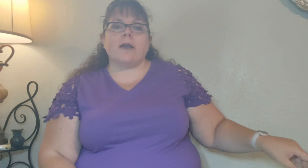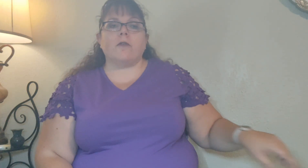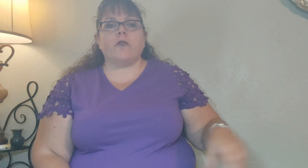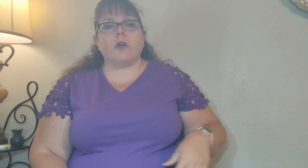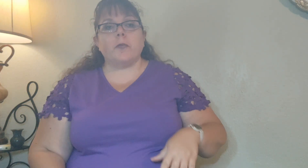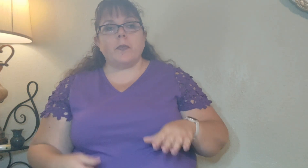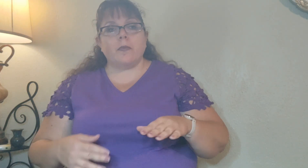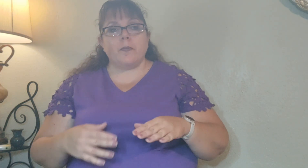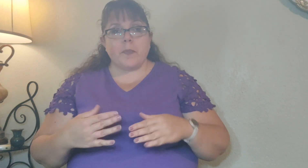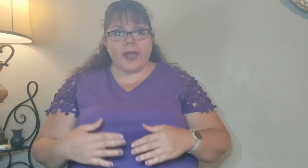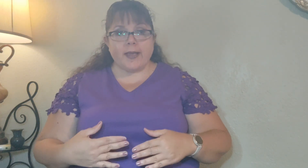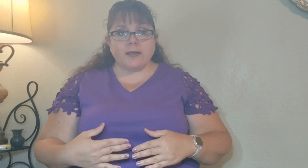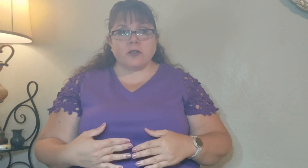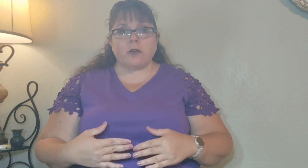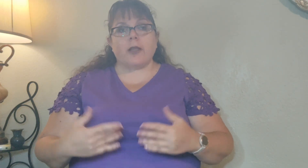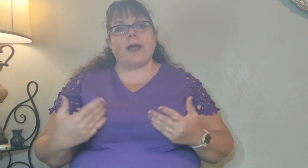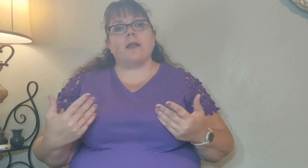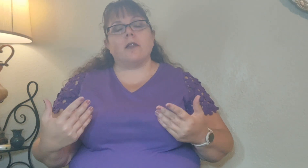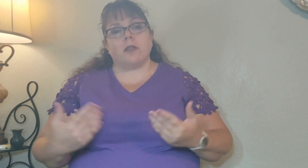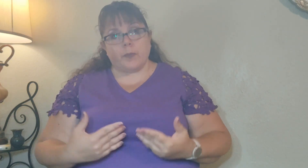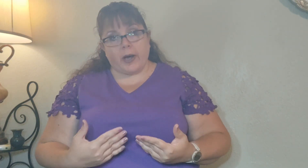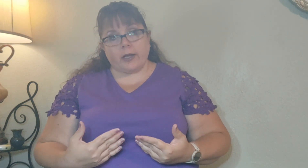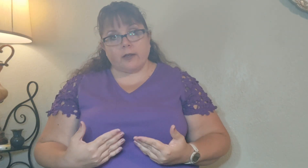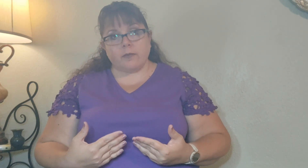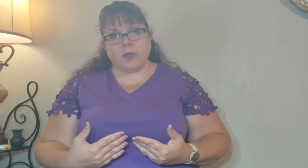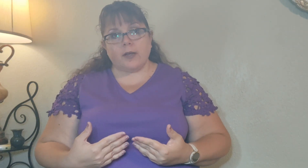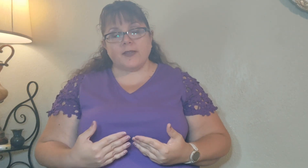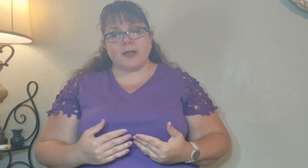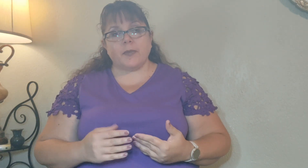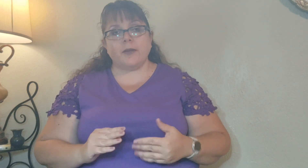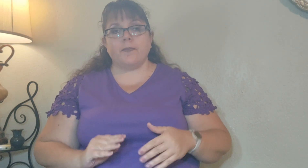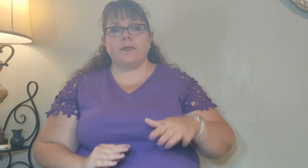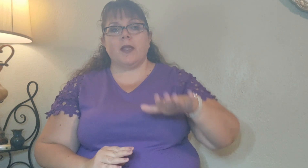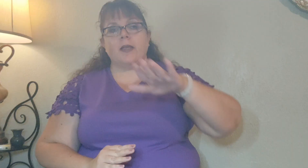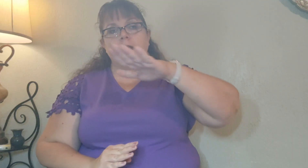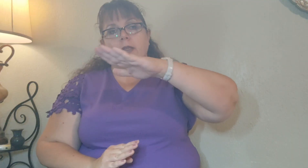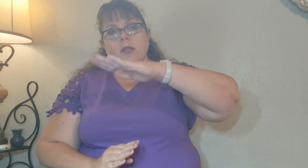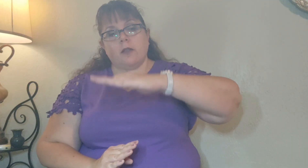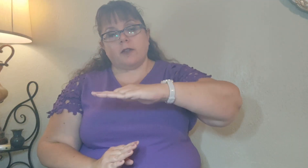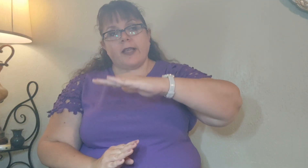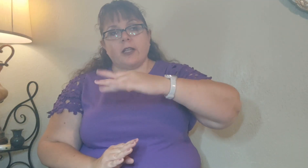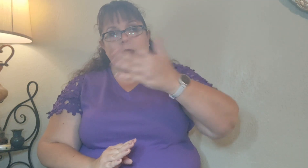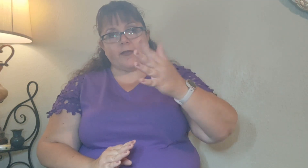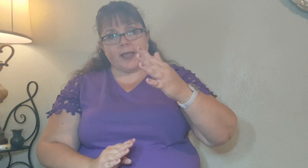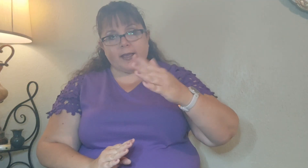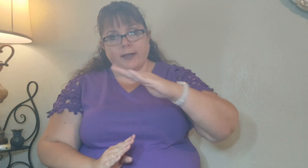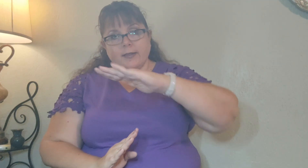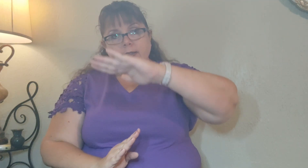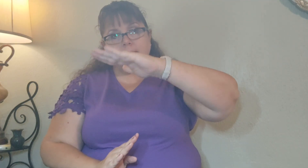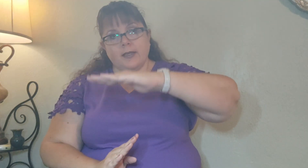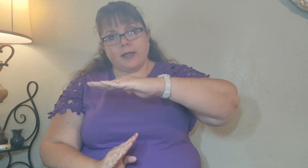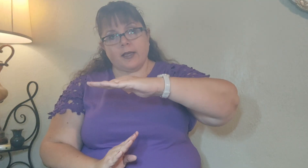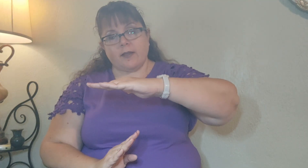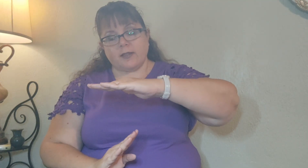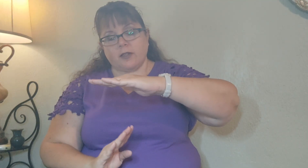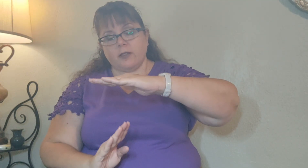And for base, or like the bottom of something, you take your left hand, and it's on